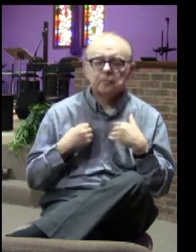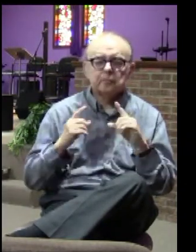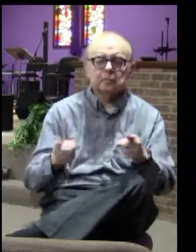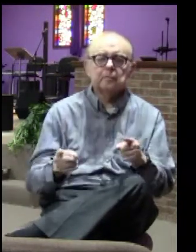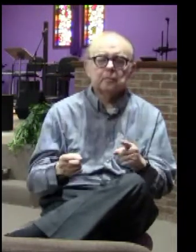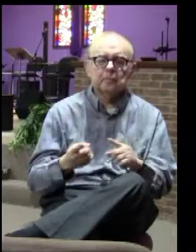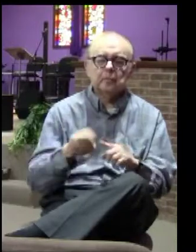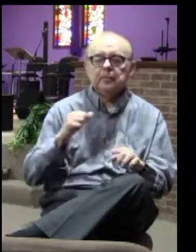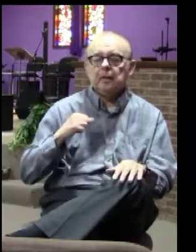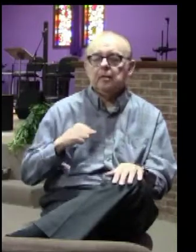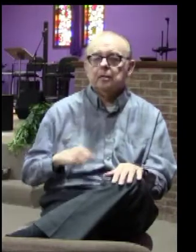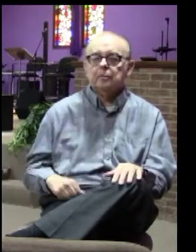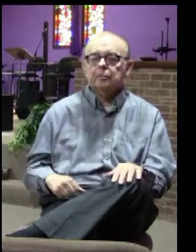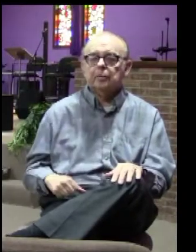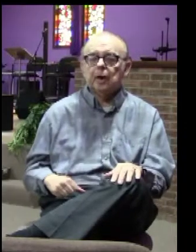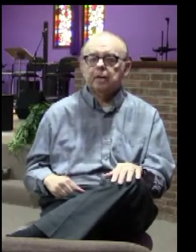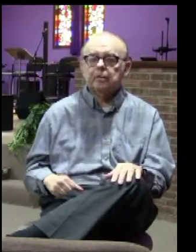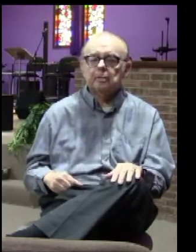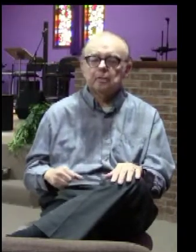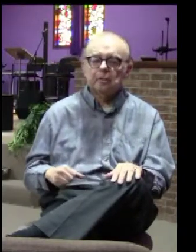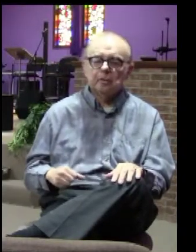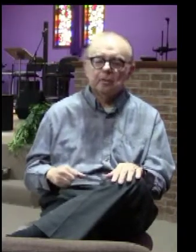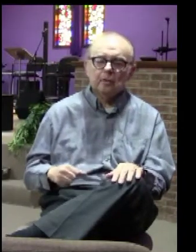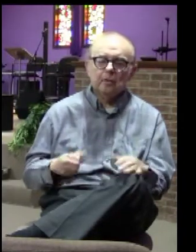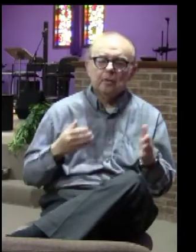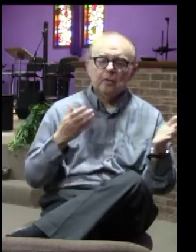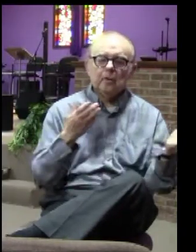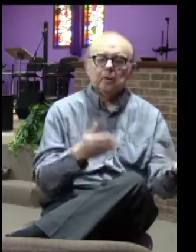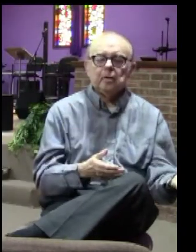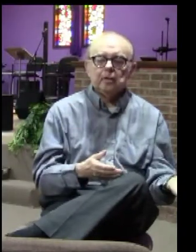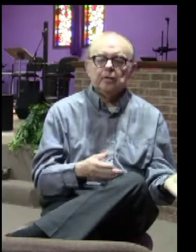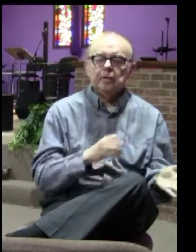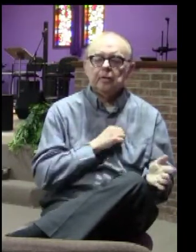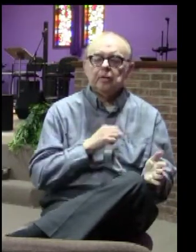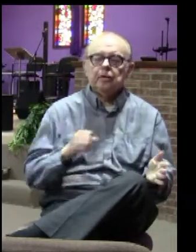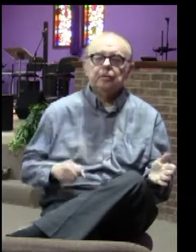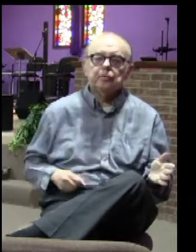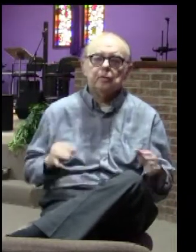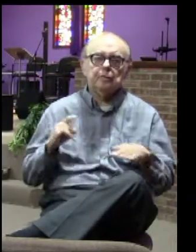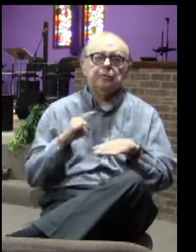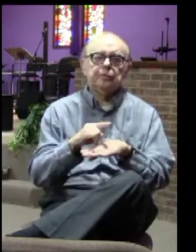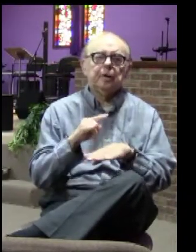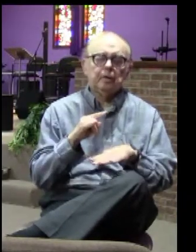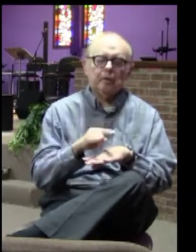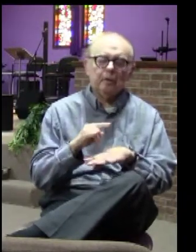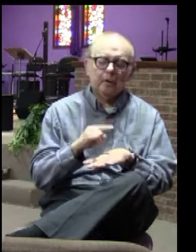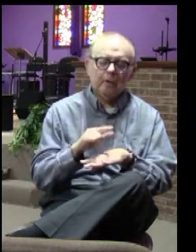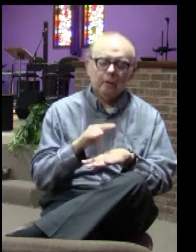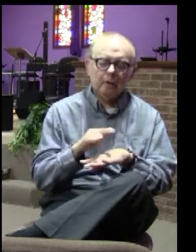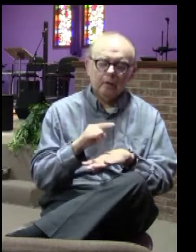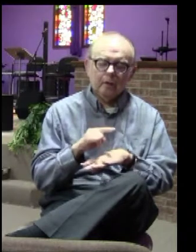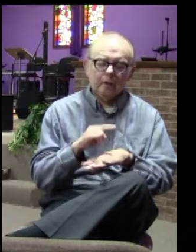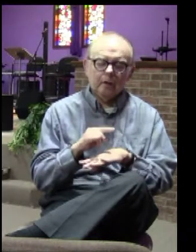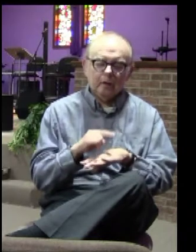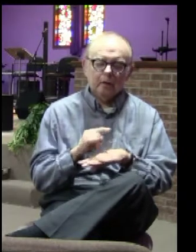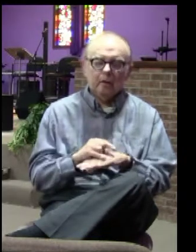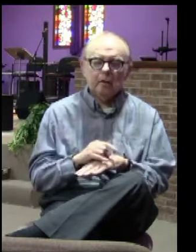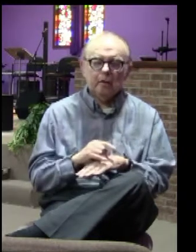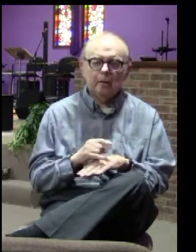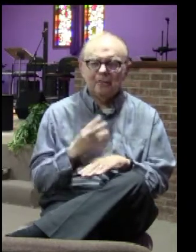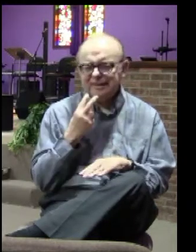going from pride, leading him into betrayal. Because what